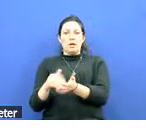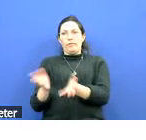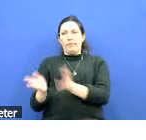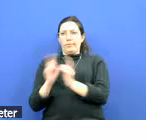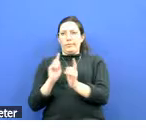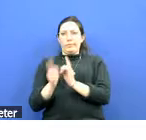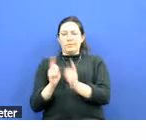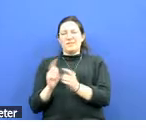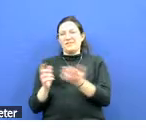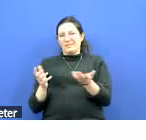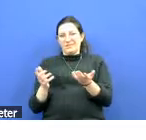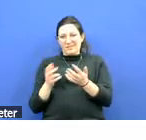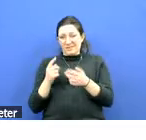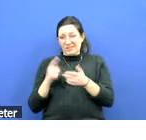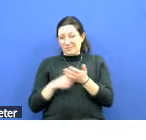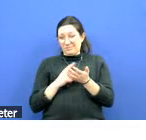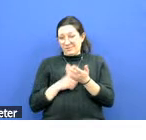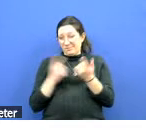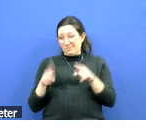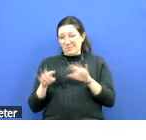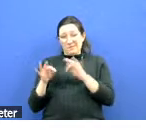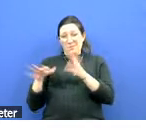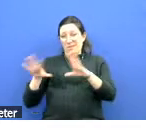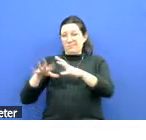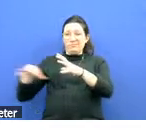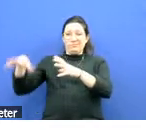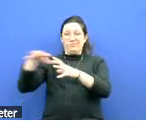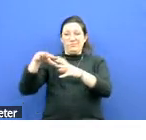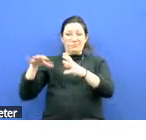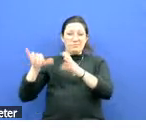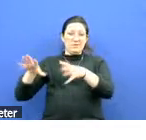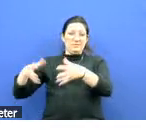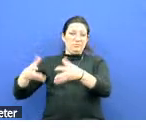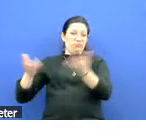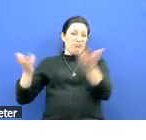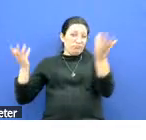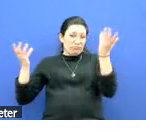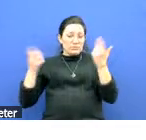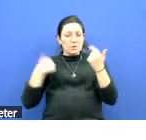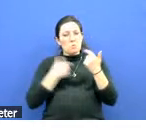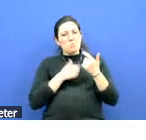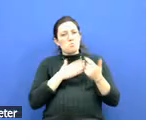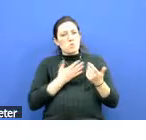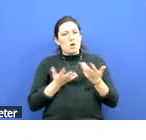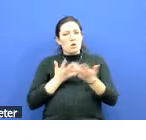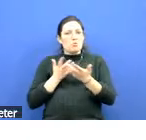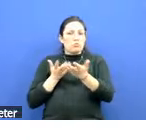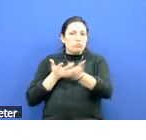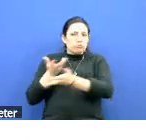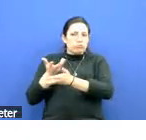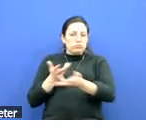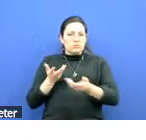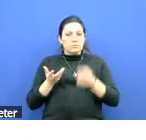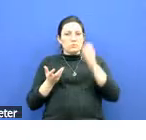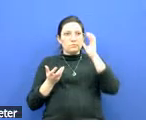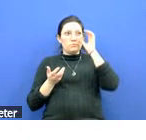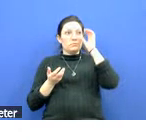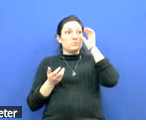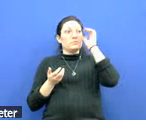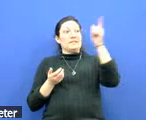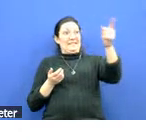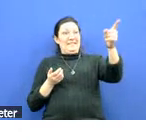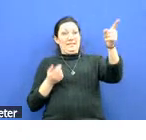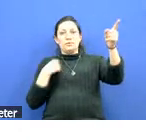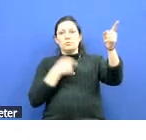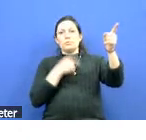things and hash them out. So, yeah, thank you for that note there. So it's what we deem is here is a less impactful route